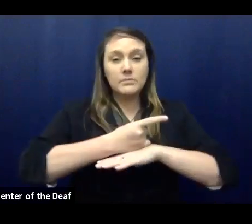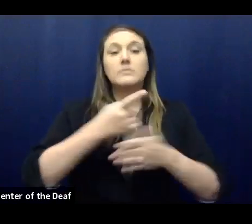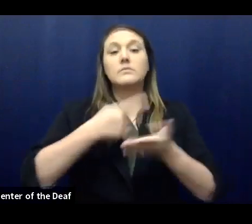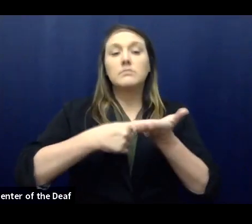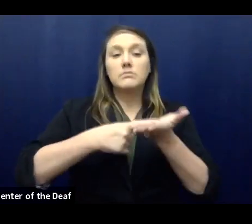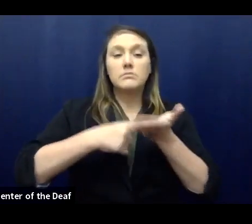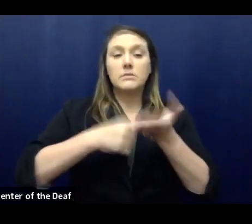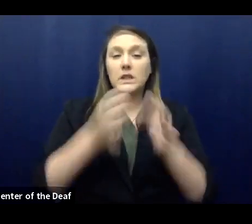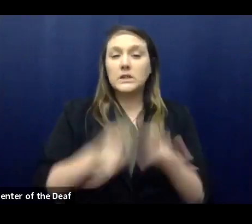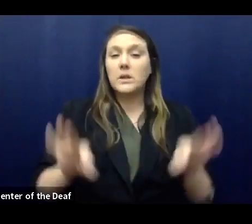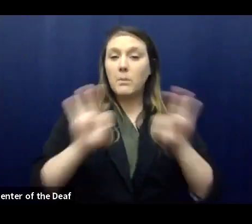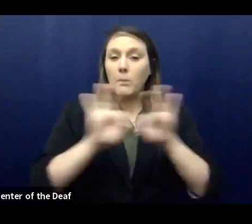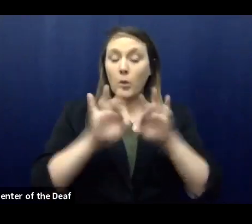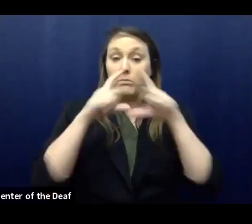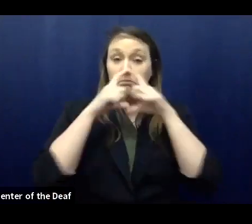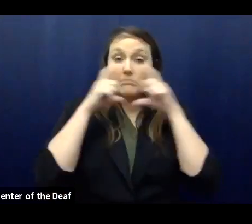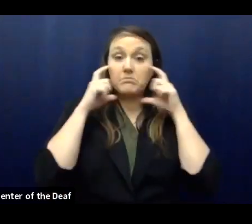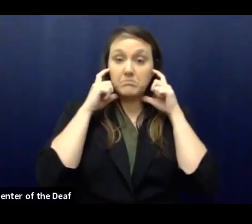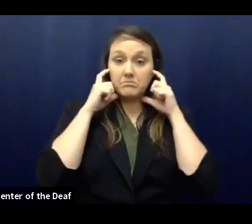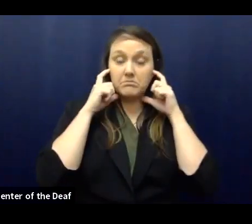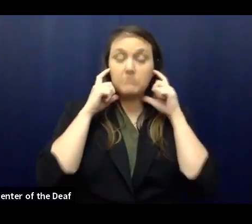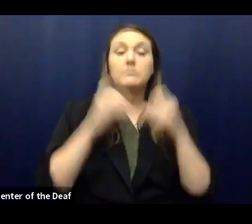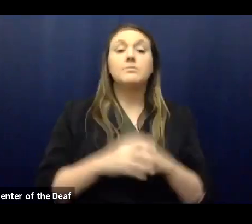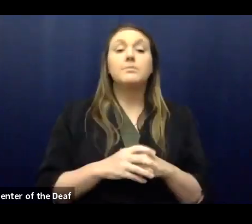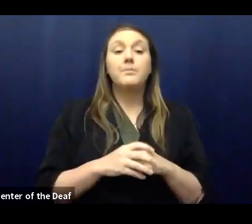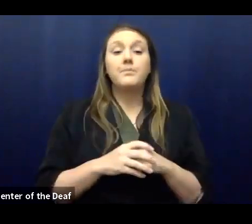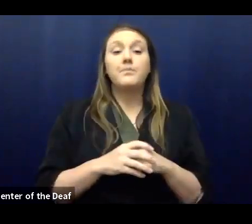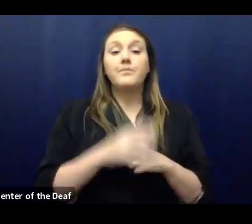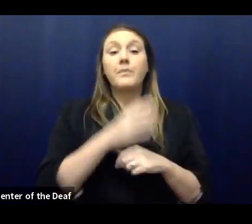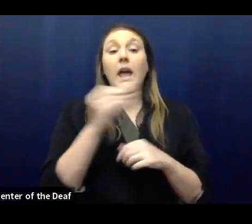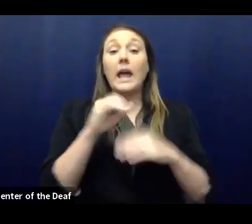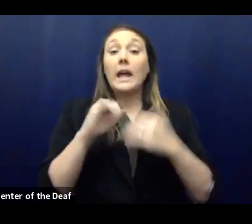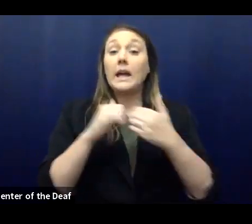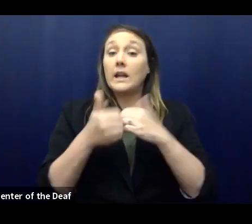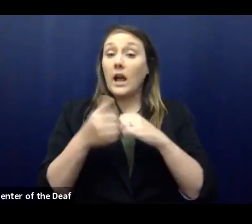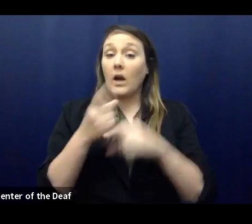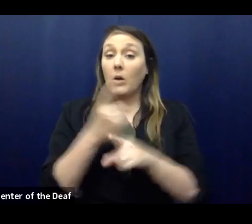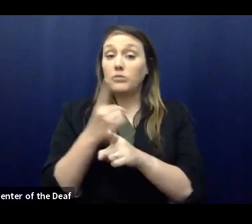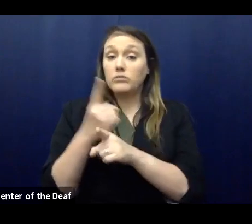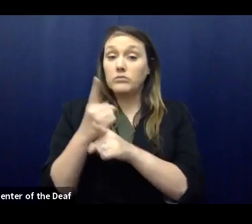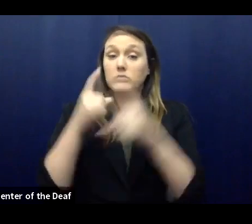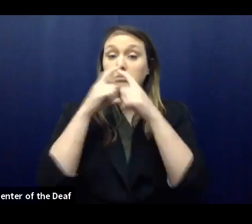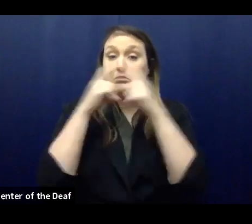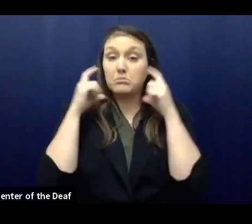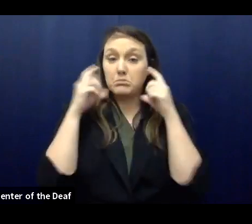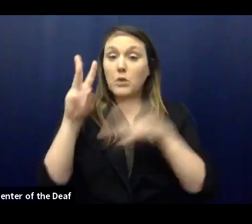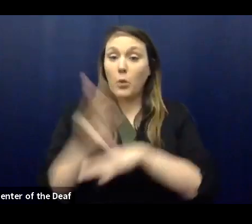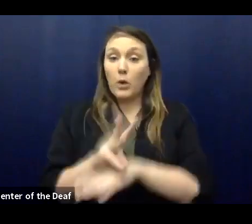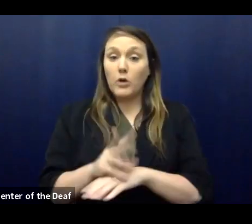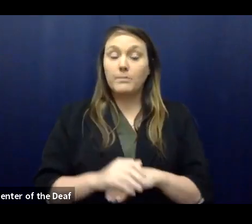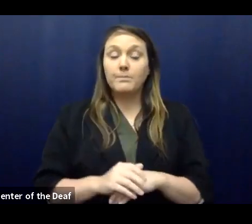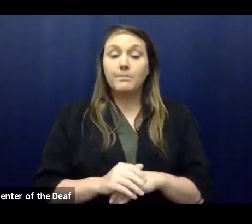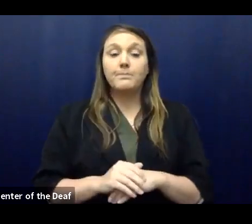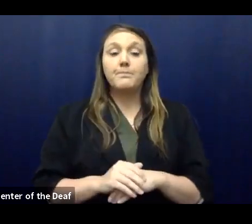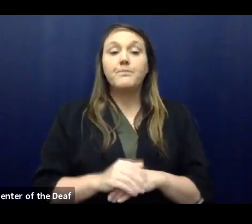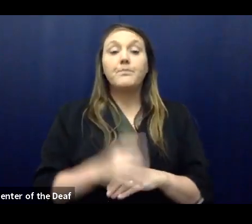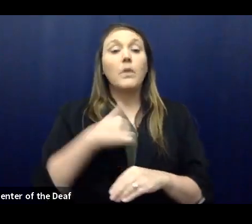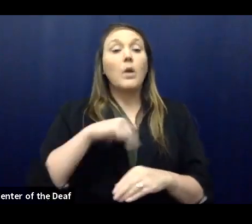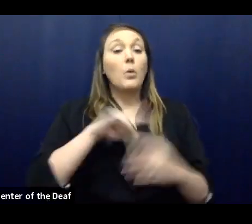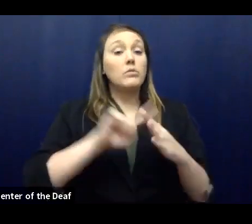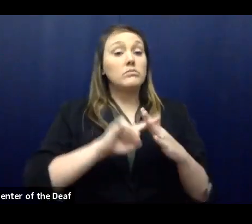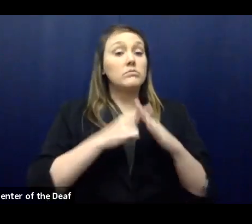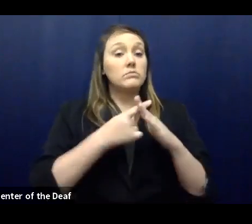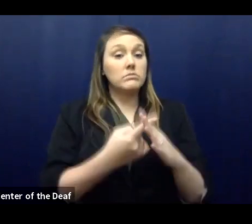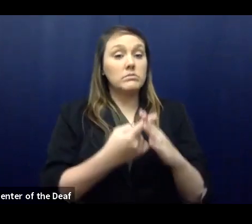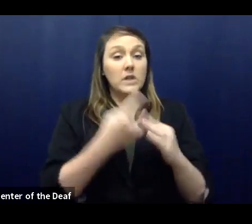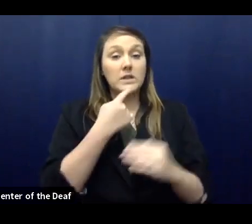mask or cloth face covering and how to properly do so. We want to start by saying that we know